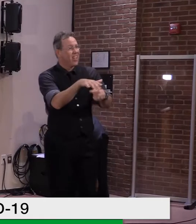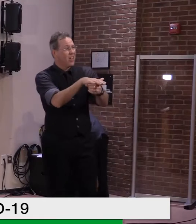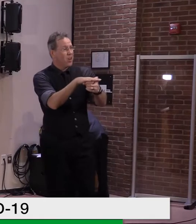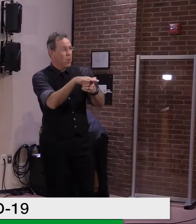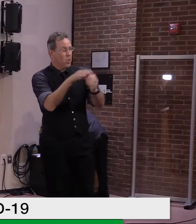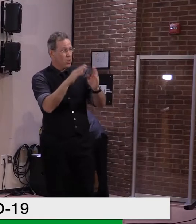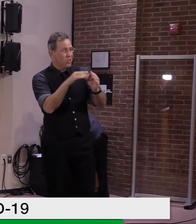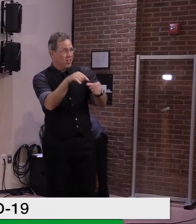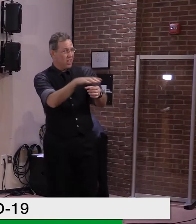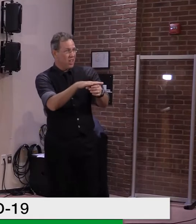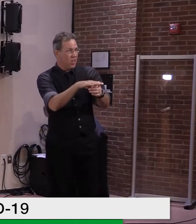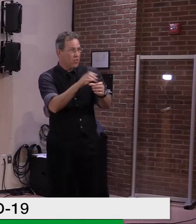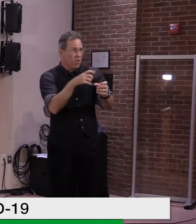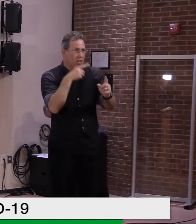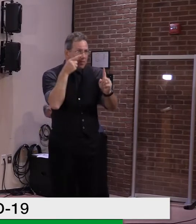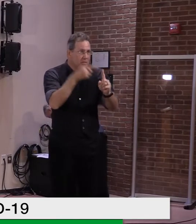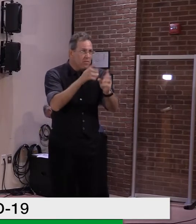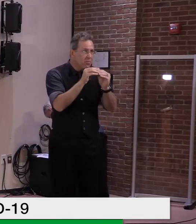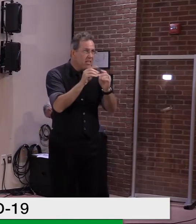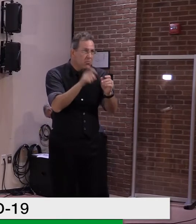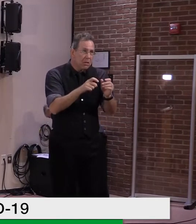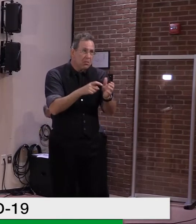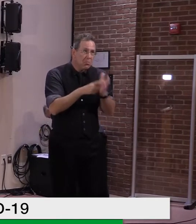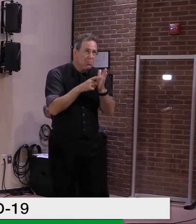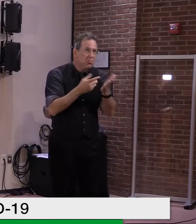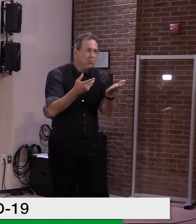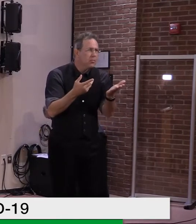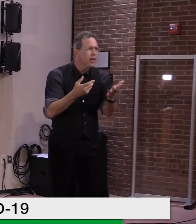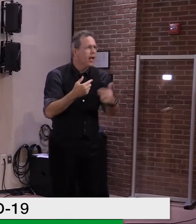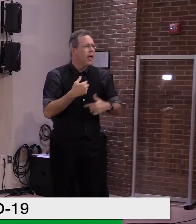guess the answer from my perspective, and maybe